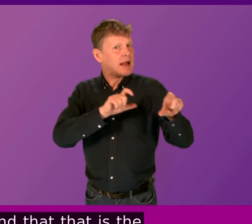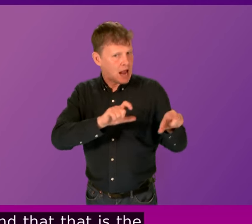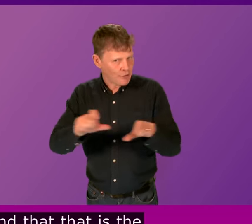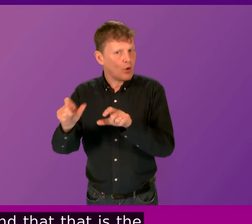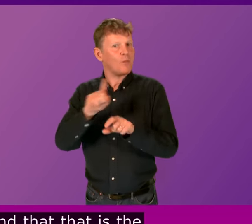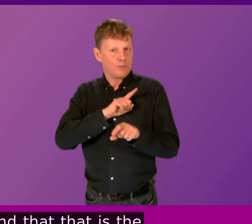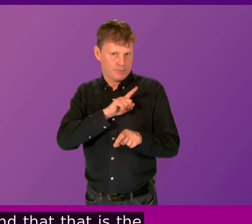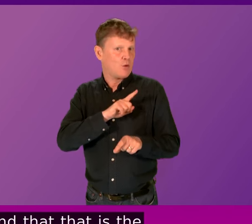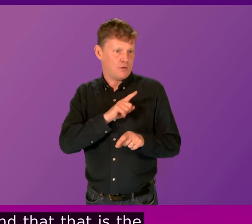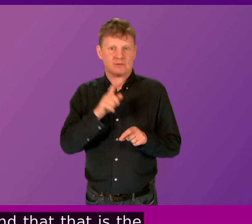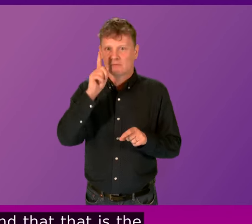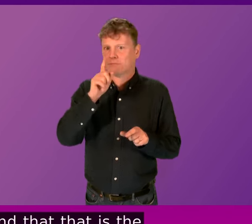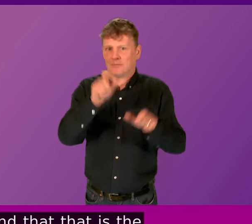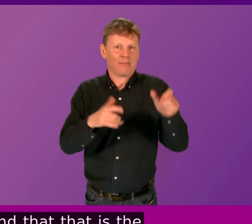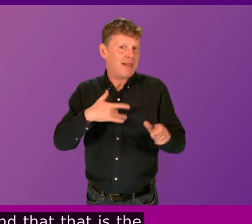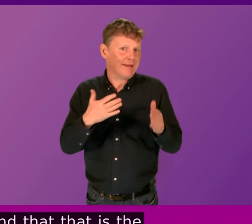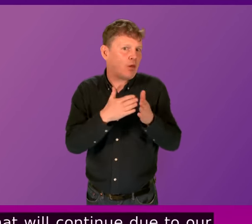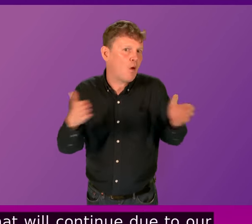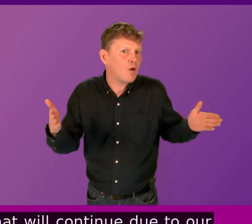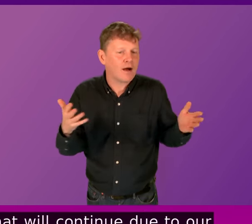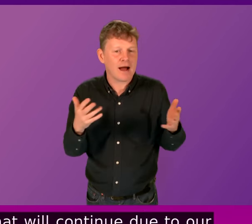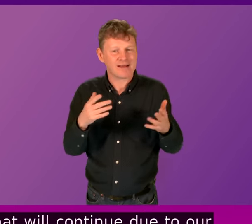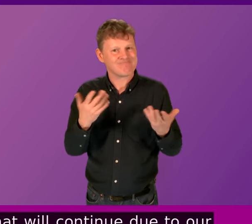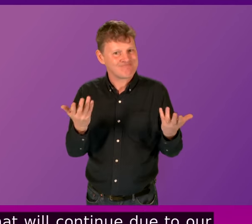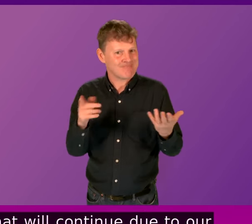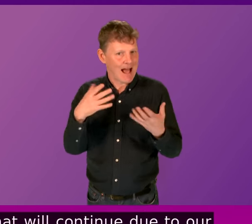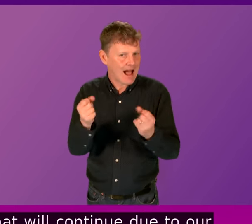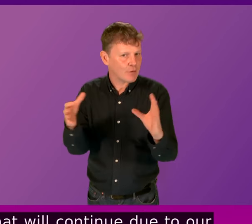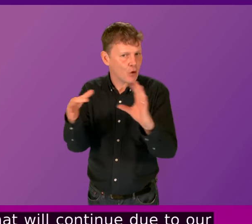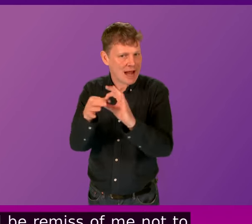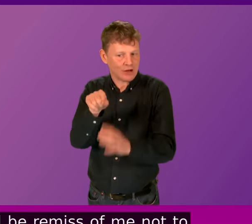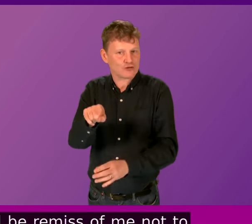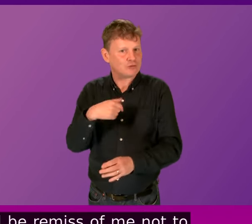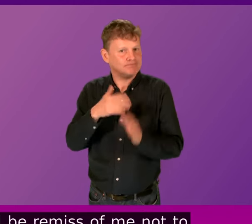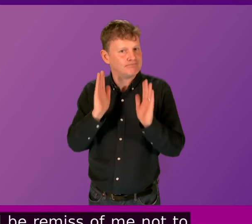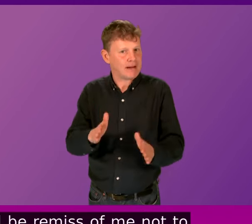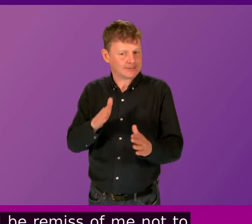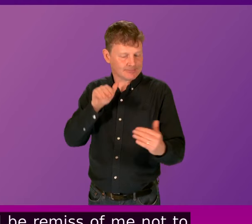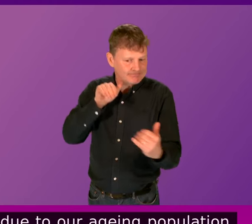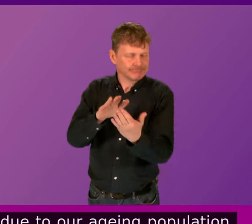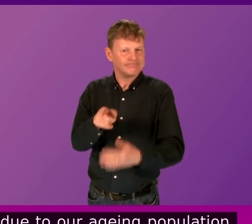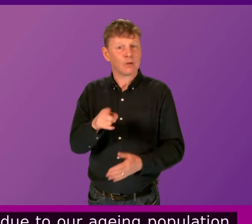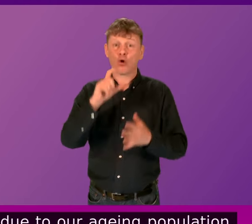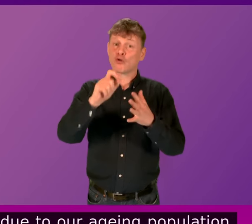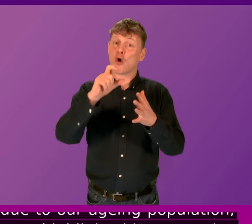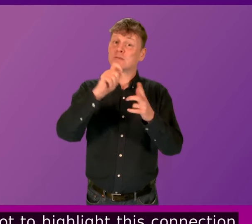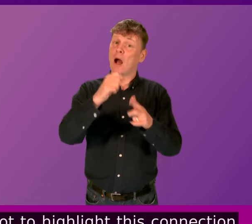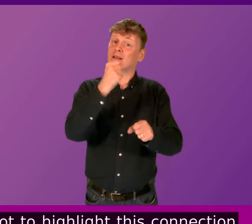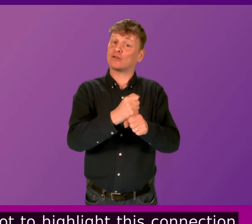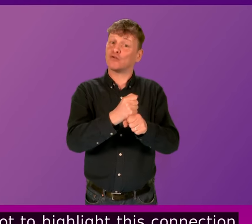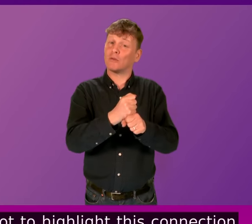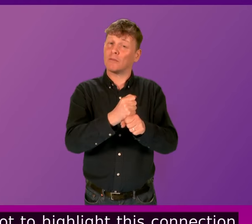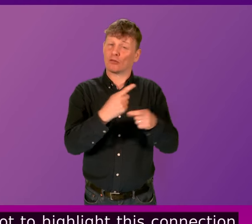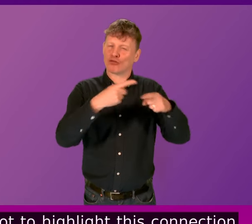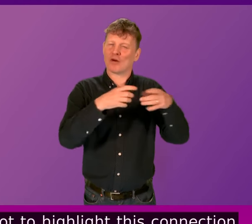ageing population, it would be remiss of me not to highlight this connection. I know that the cross-party group for deafness is already working